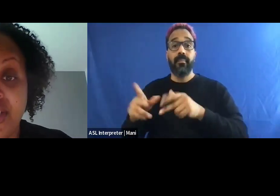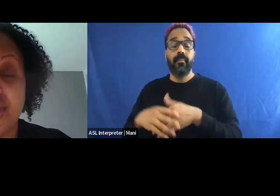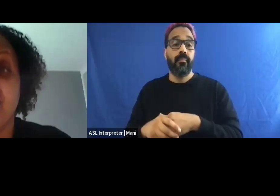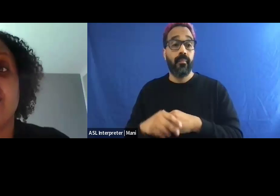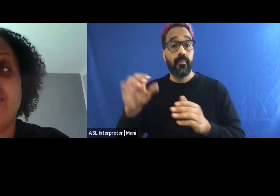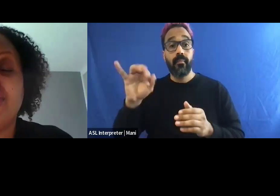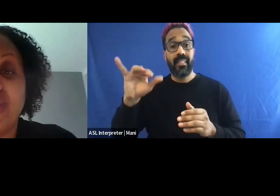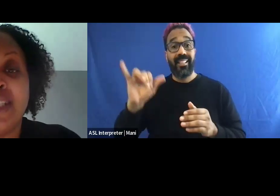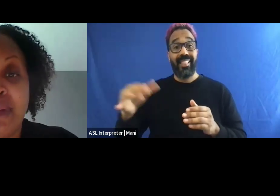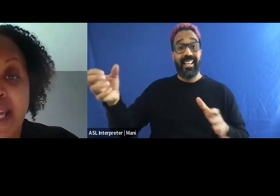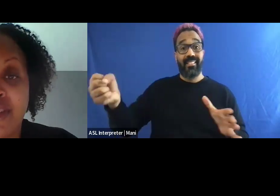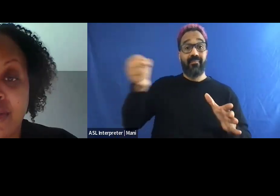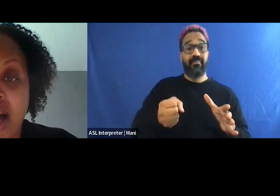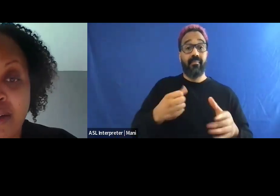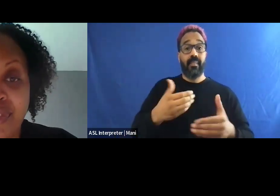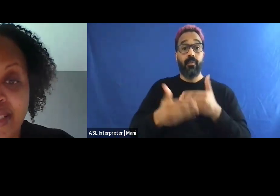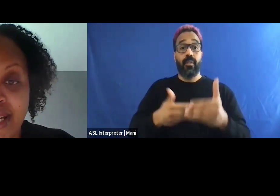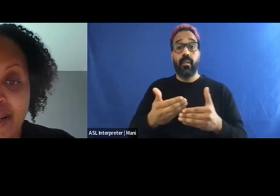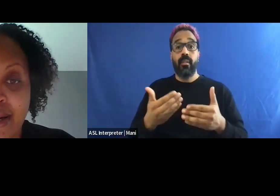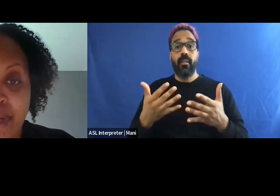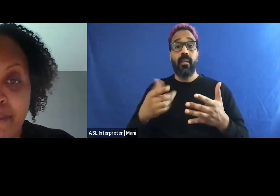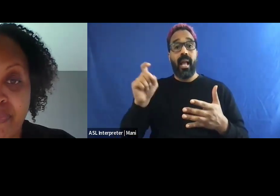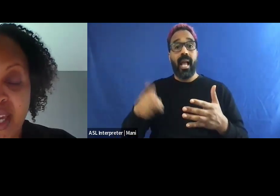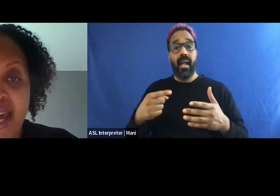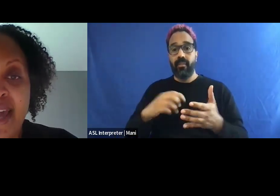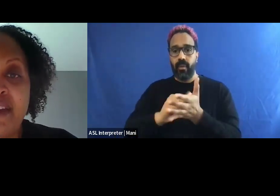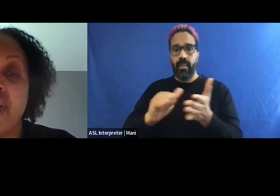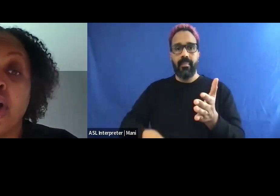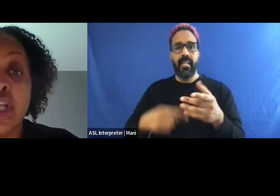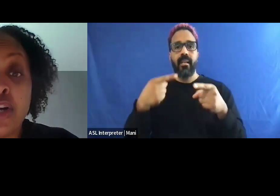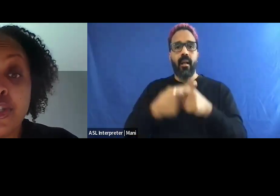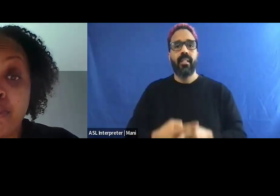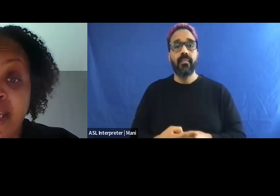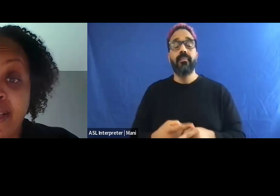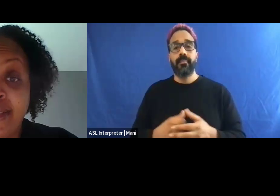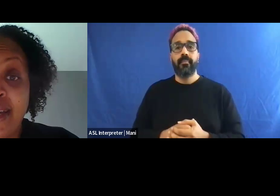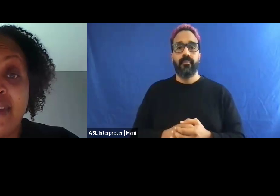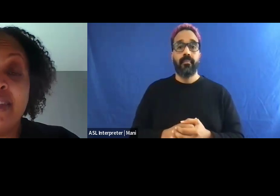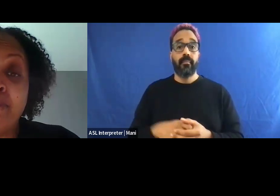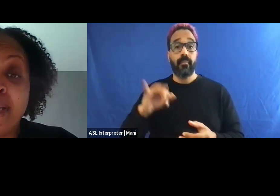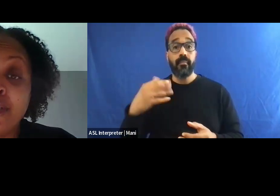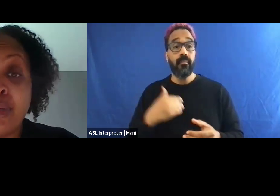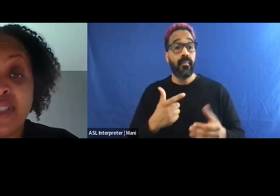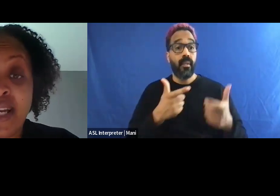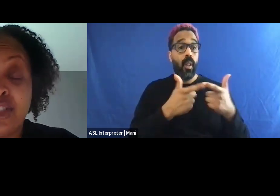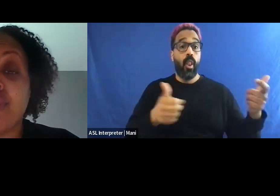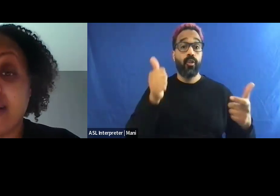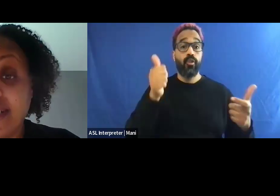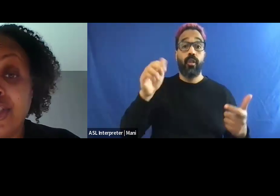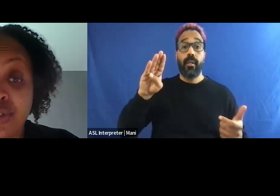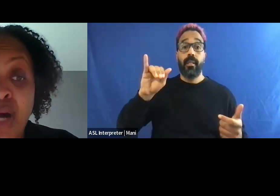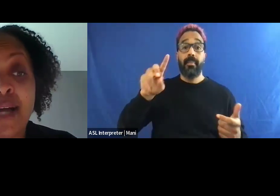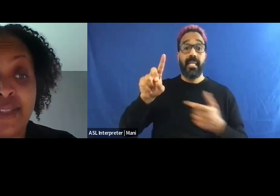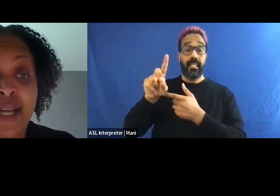in that procurement procedure to eliminate those conflicts that can come up. And if there are larger bids, then the bidders present